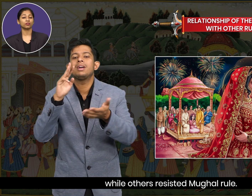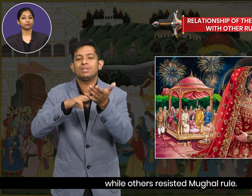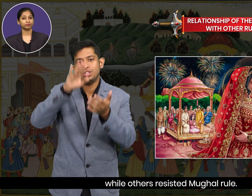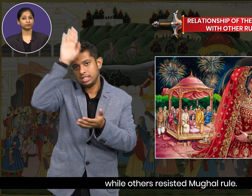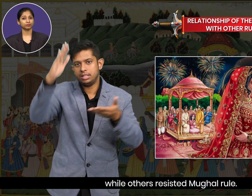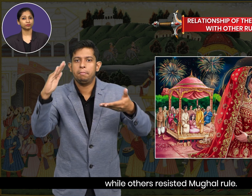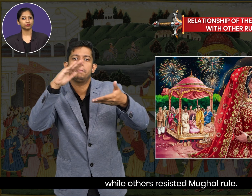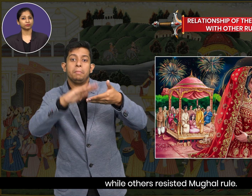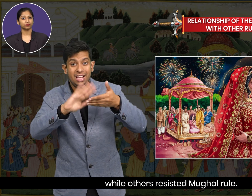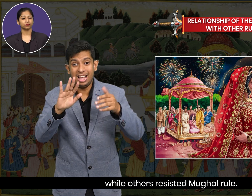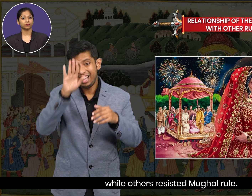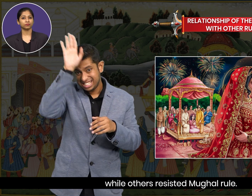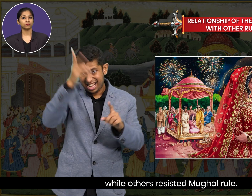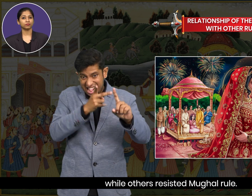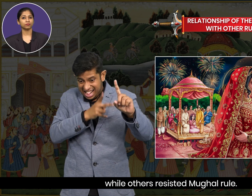rule.